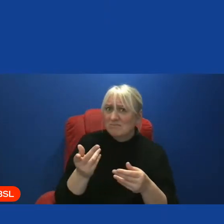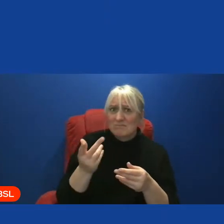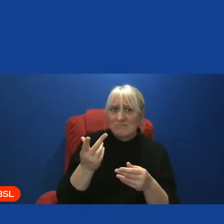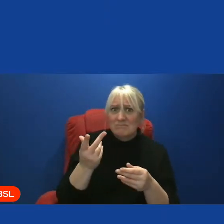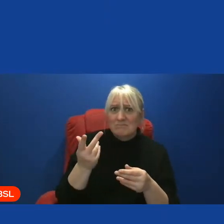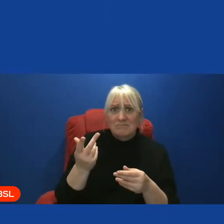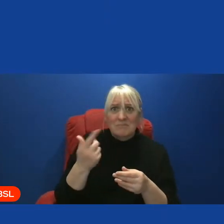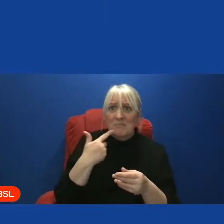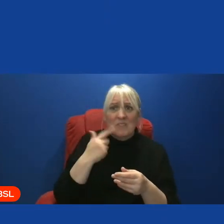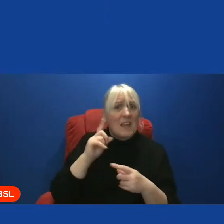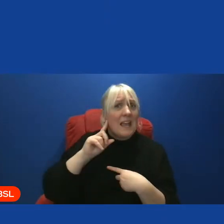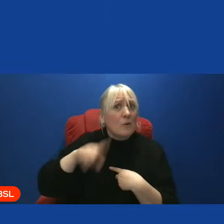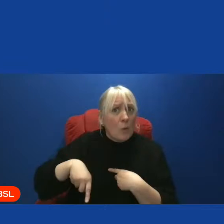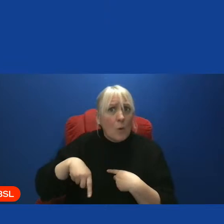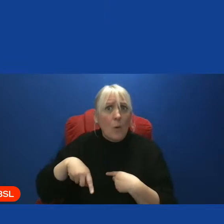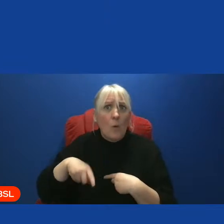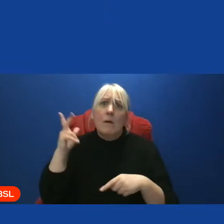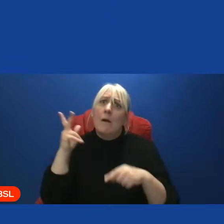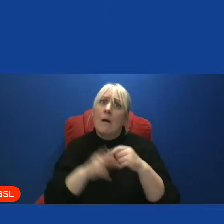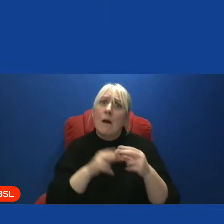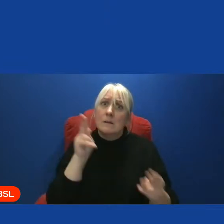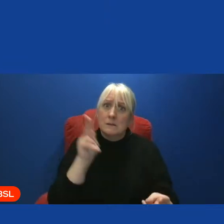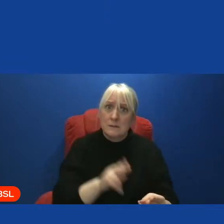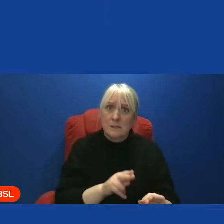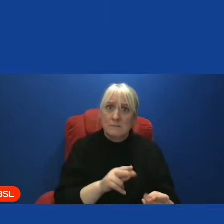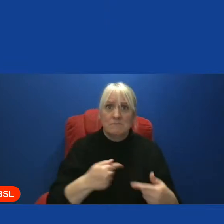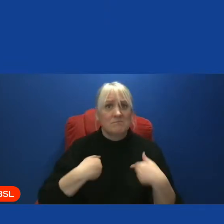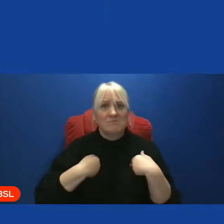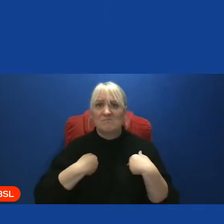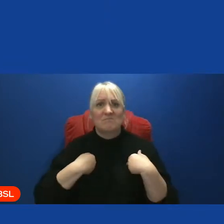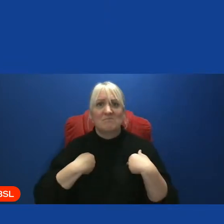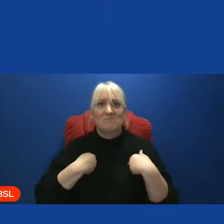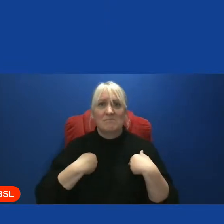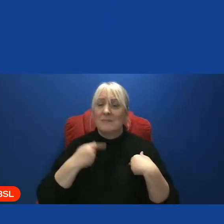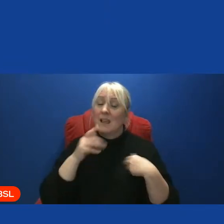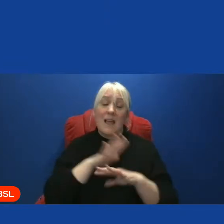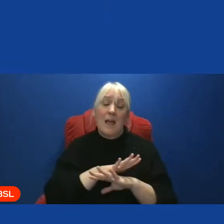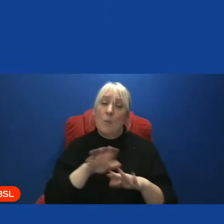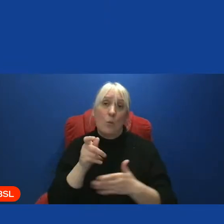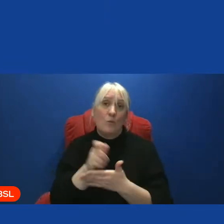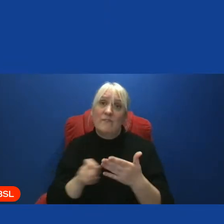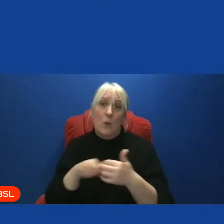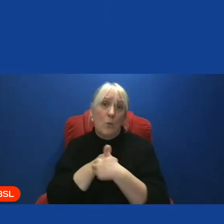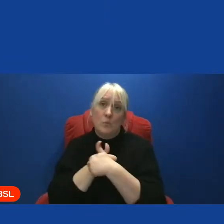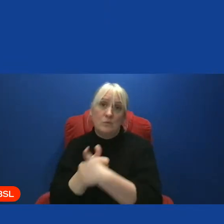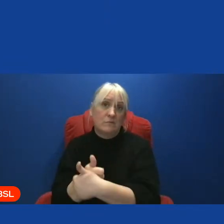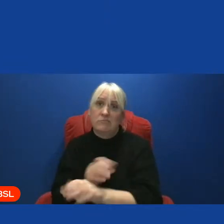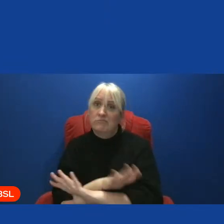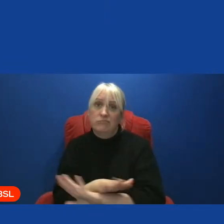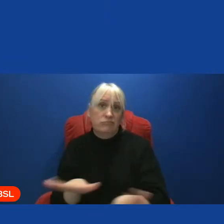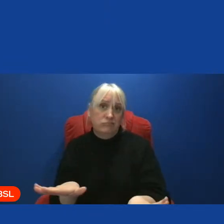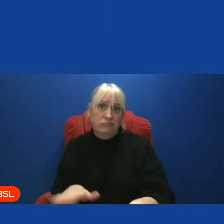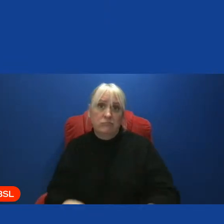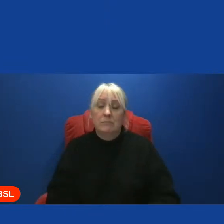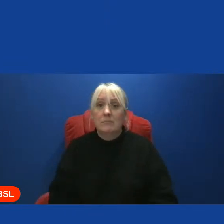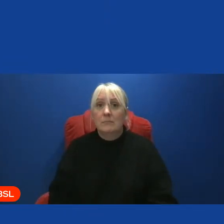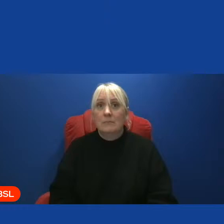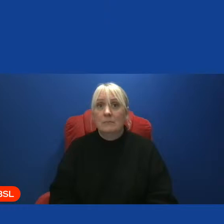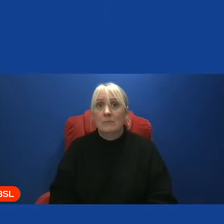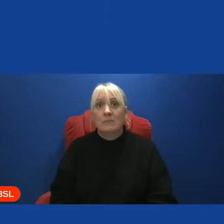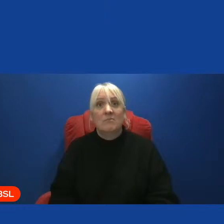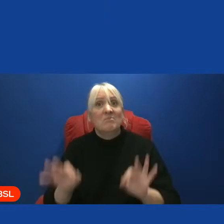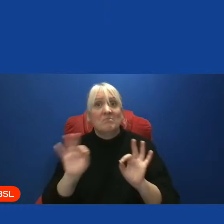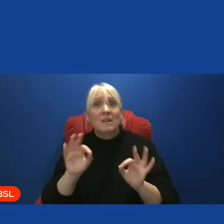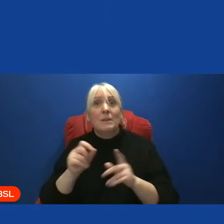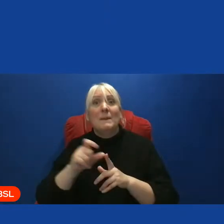of austerity and cuts, I won't be voting for it. I've made it clear. I doubt if any member of the